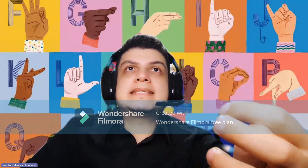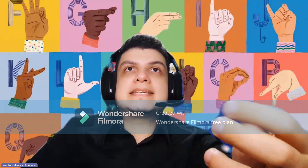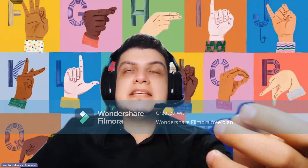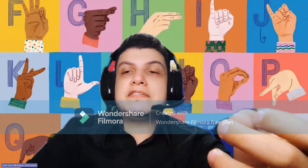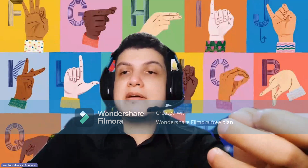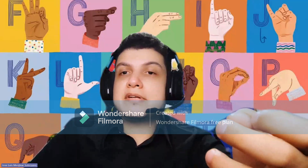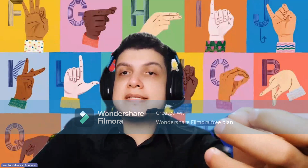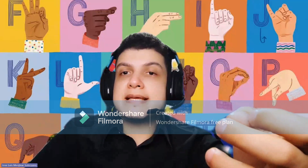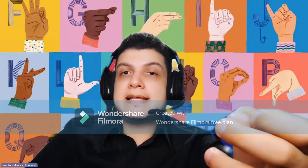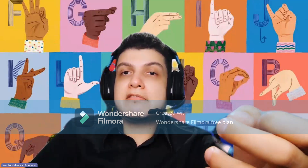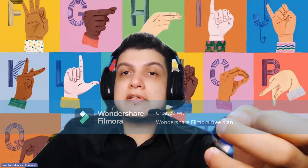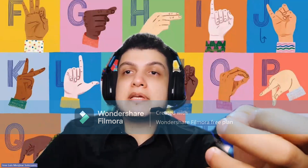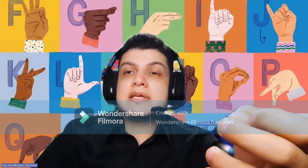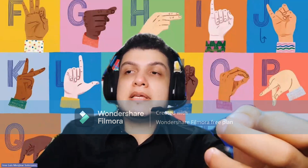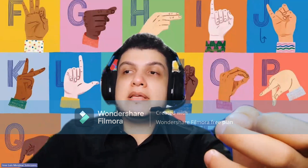The significance of the sign language,